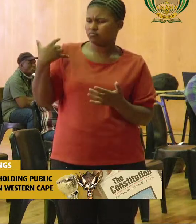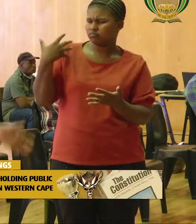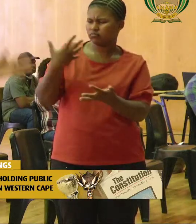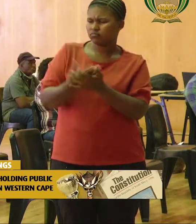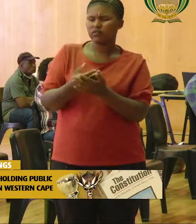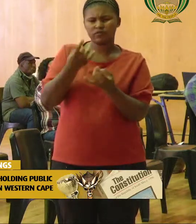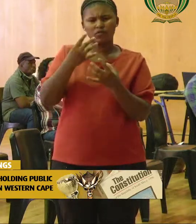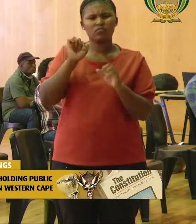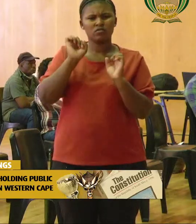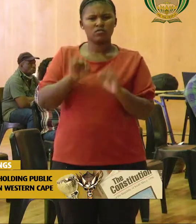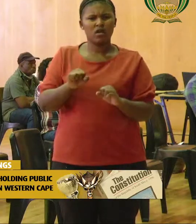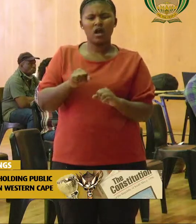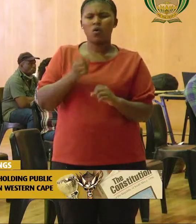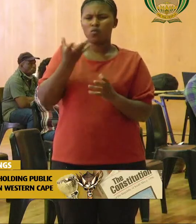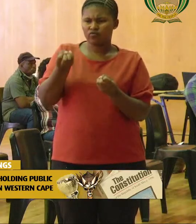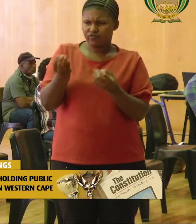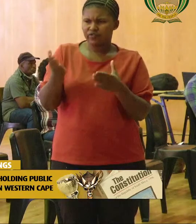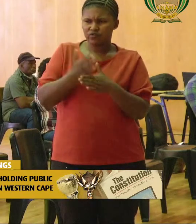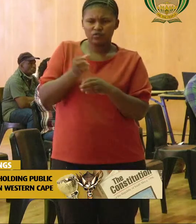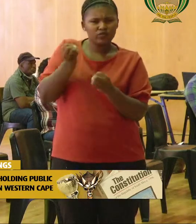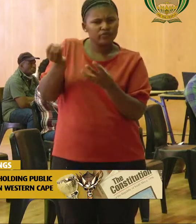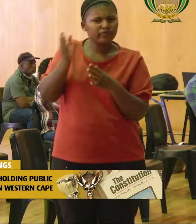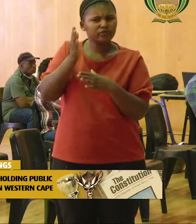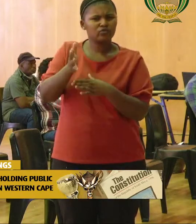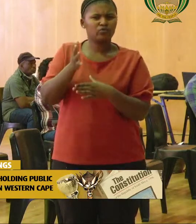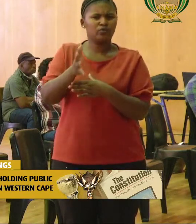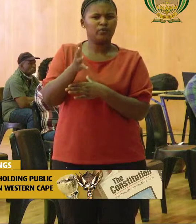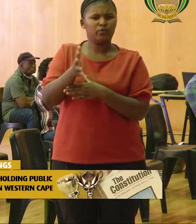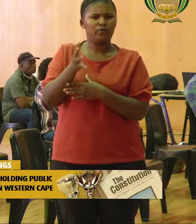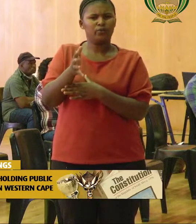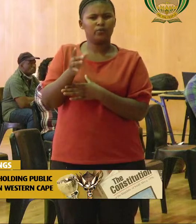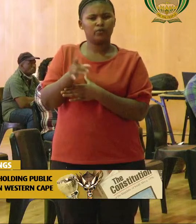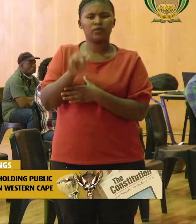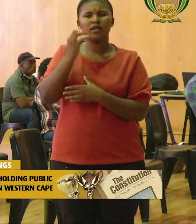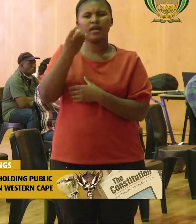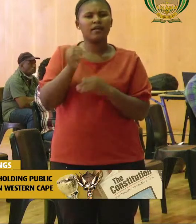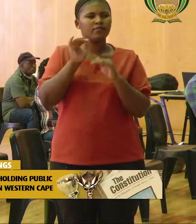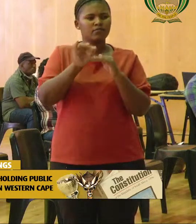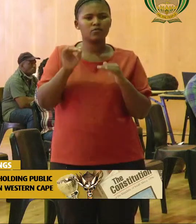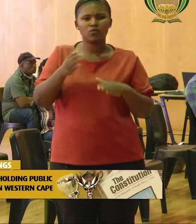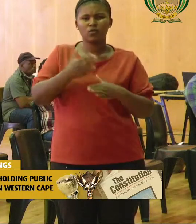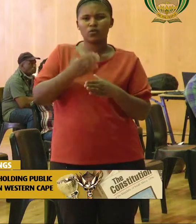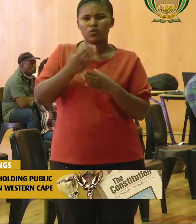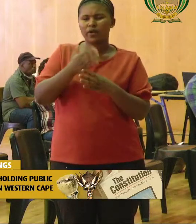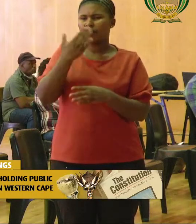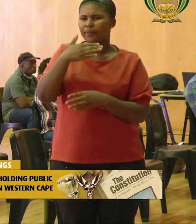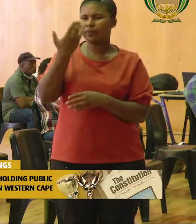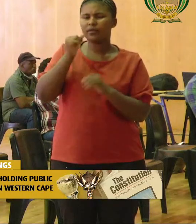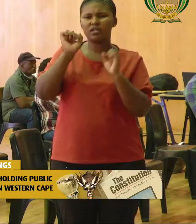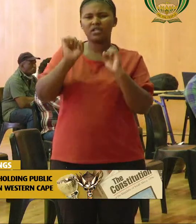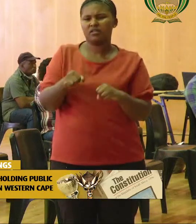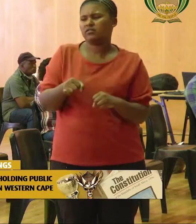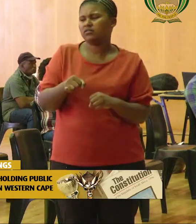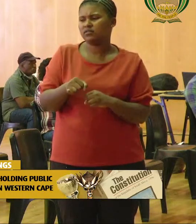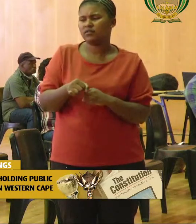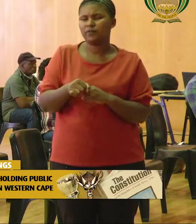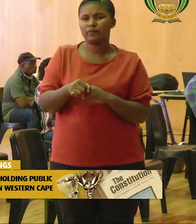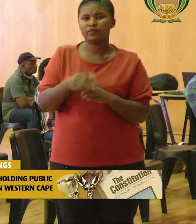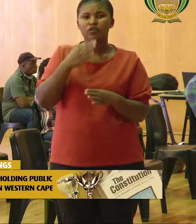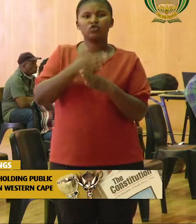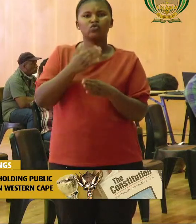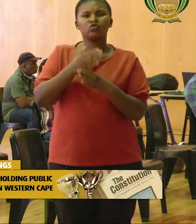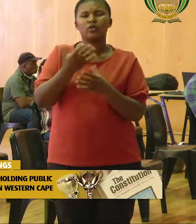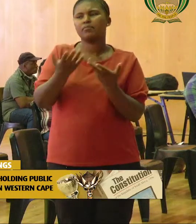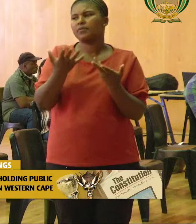time that he will be creating jobs, there are people who are not working. Even if there are jobs